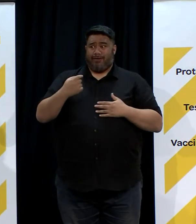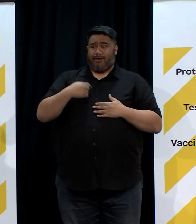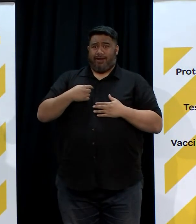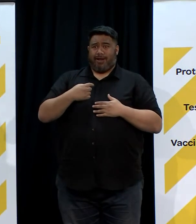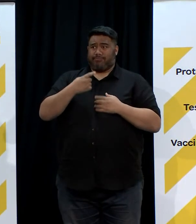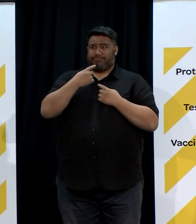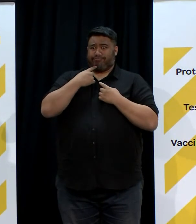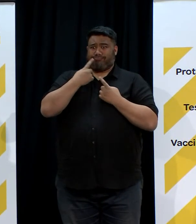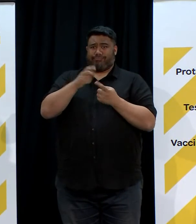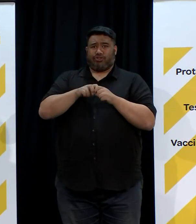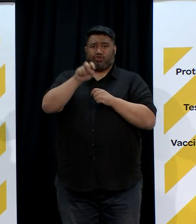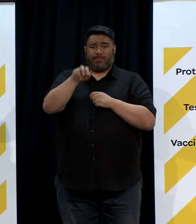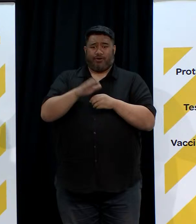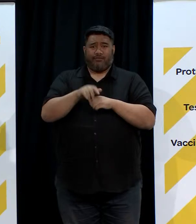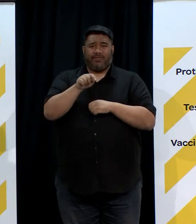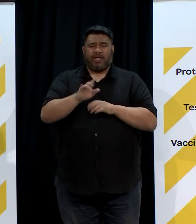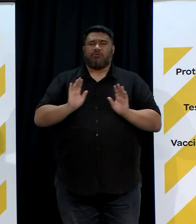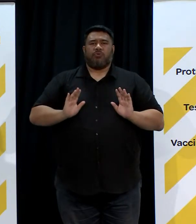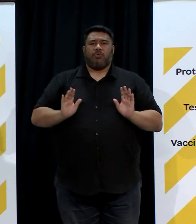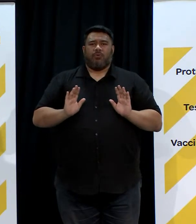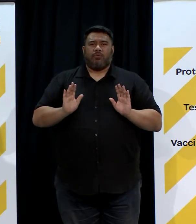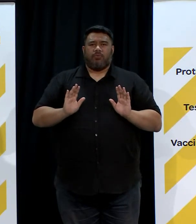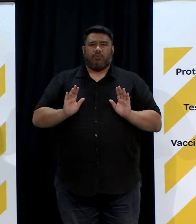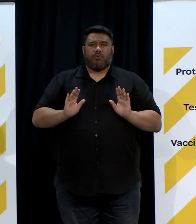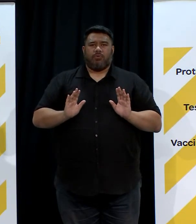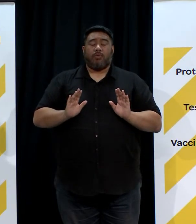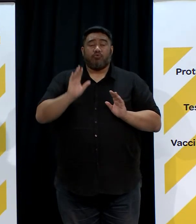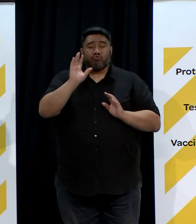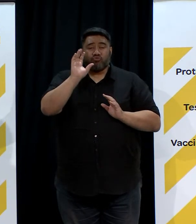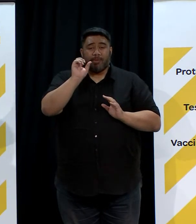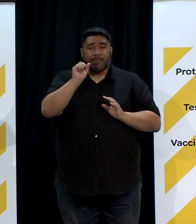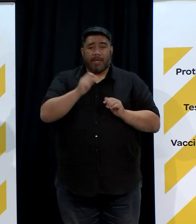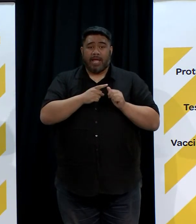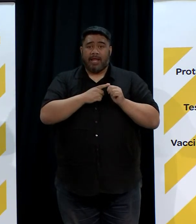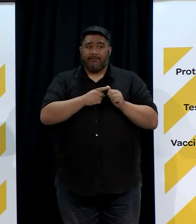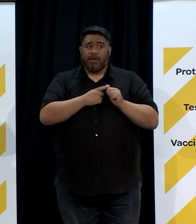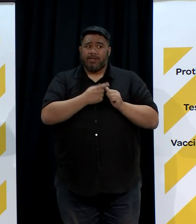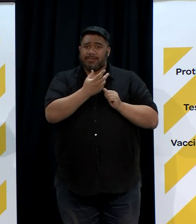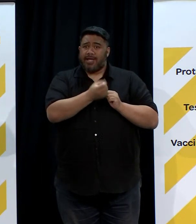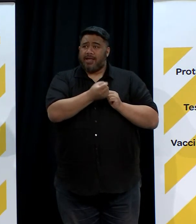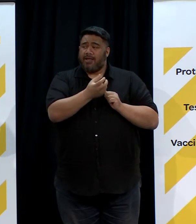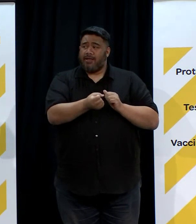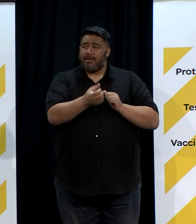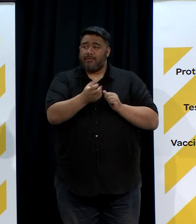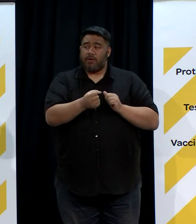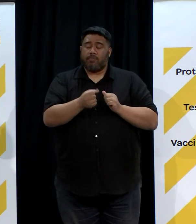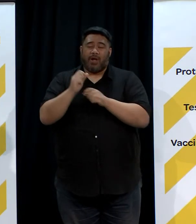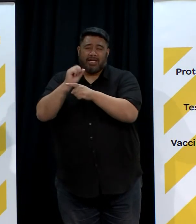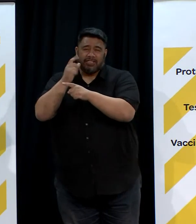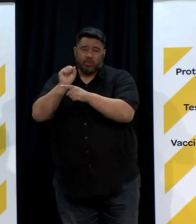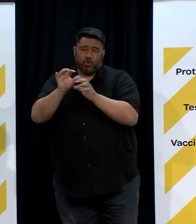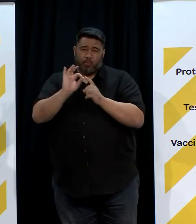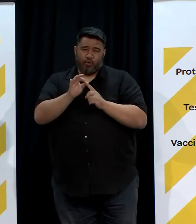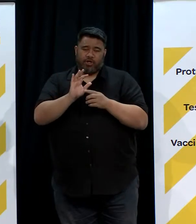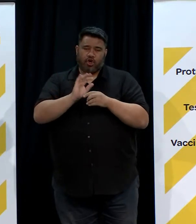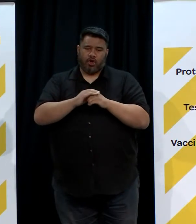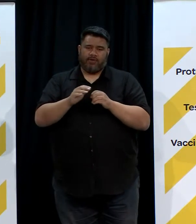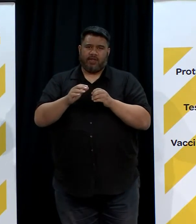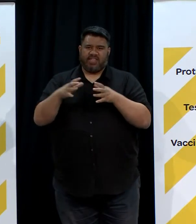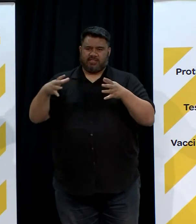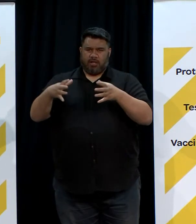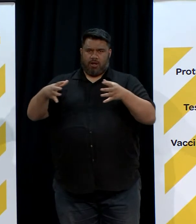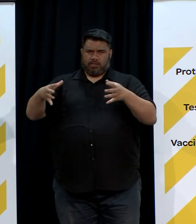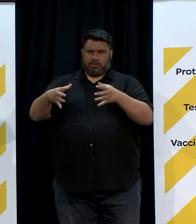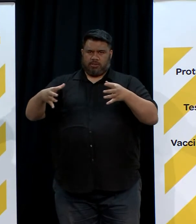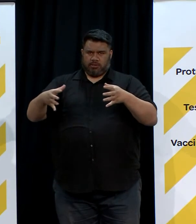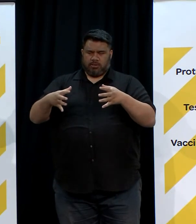get ahead of that process. What I would say is that the advice I've seen is, while I understand the point you're making about the size of that,